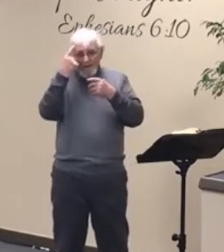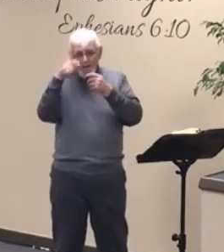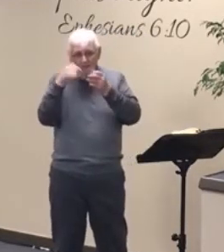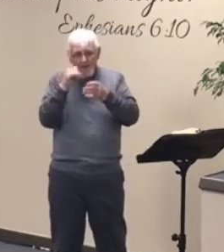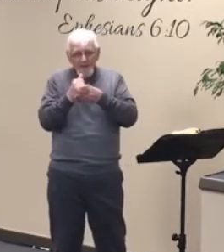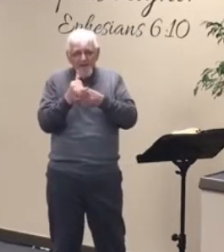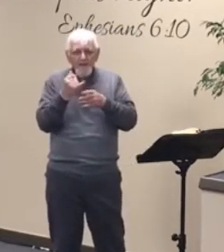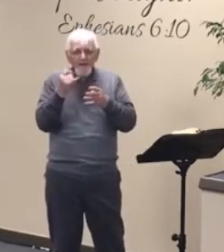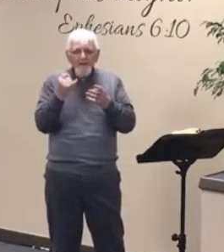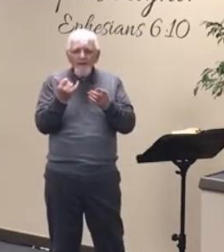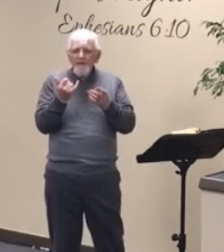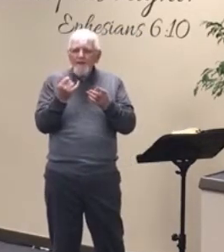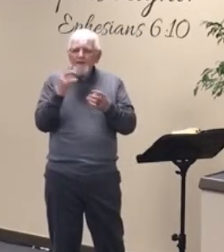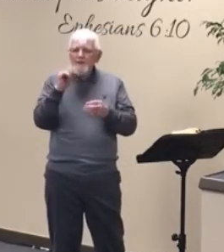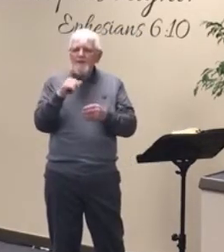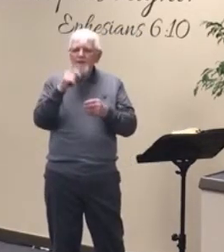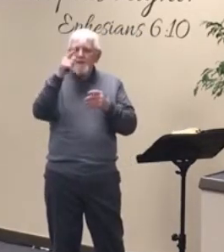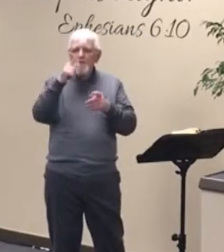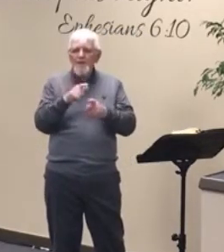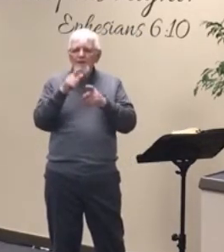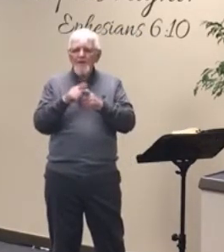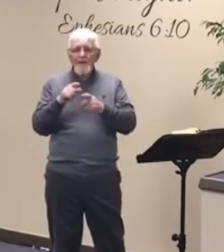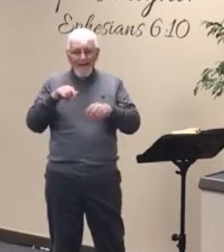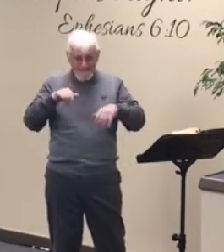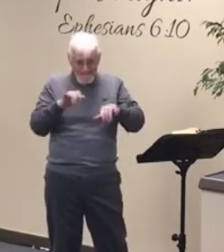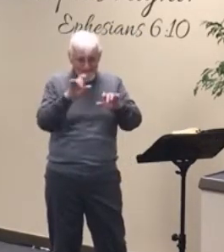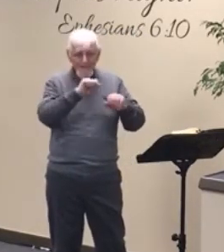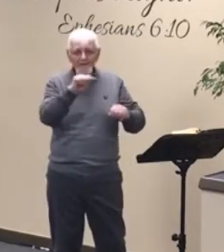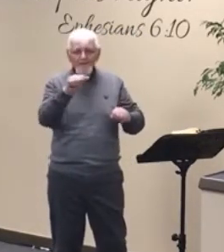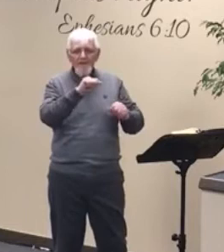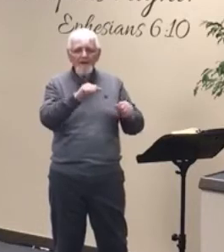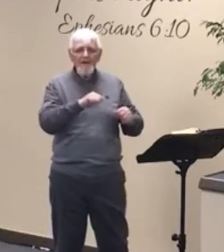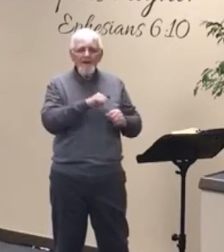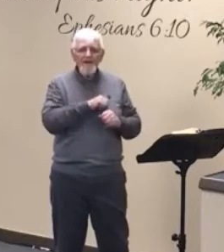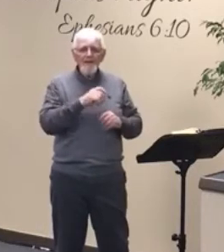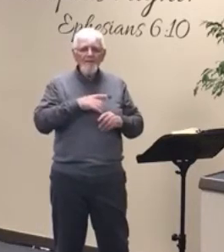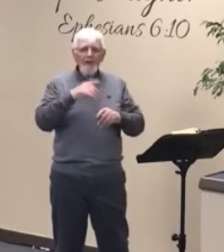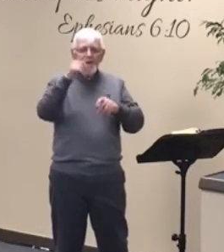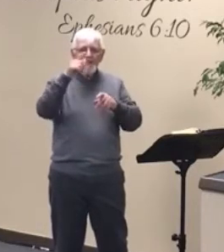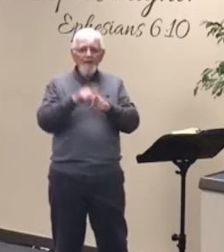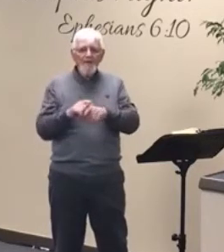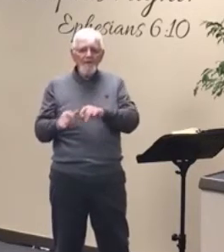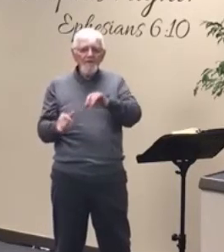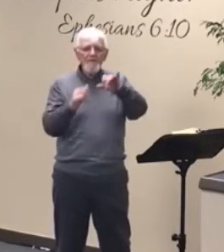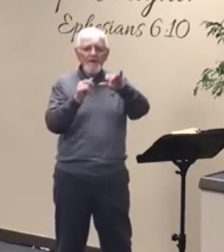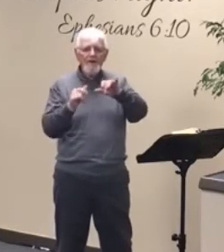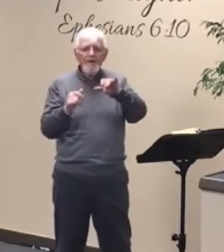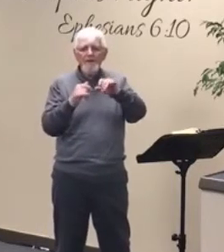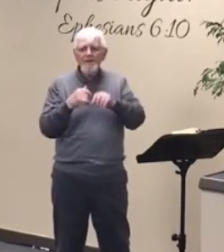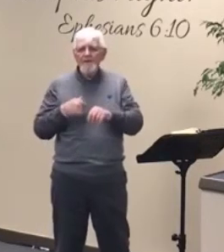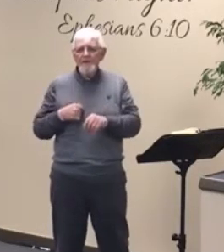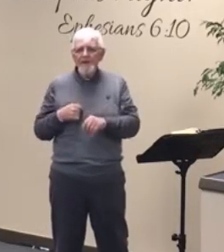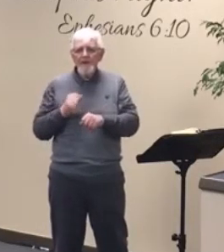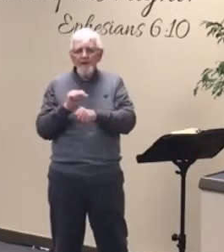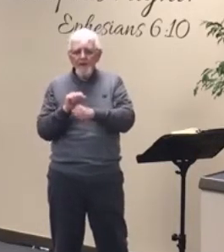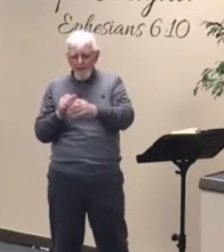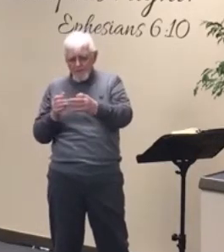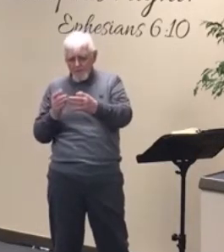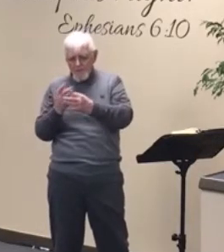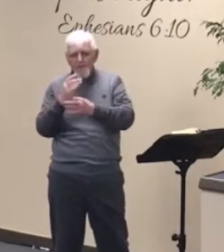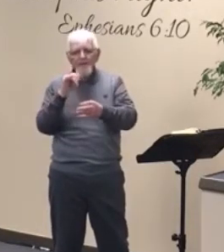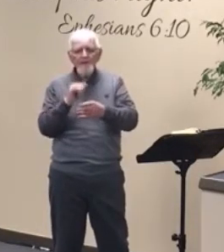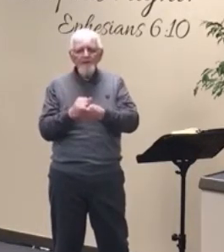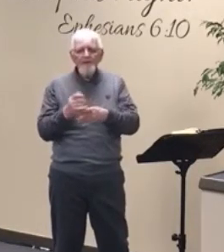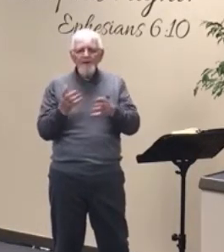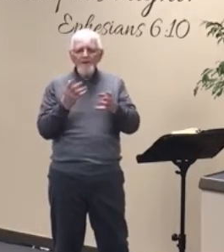trying to figure out, do these brethren still have the same attitude toward my little brother that they had toward me? And he's going to work through this no matter what it